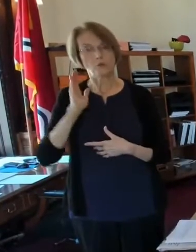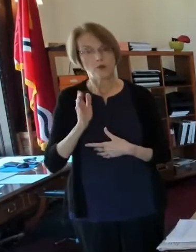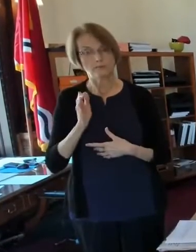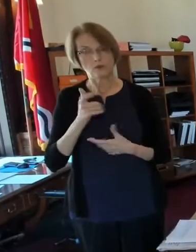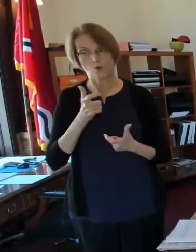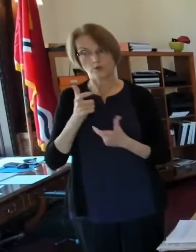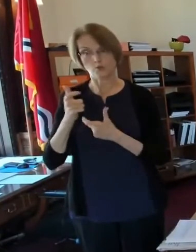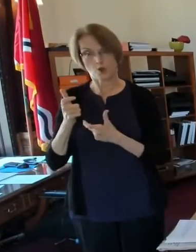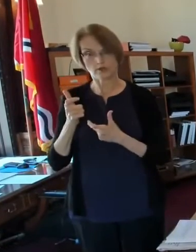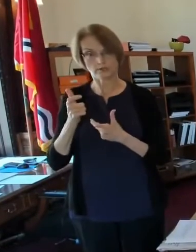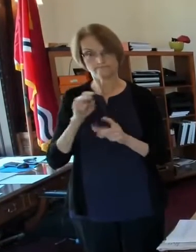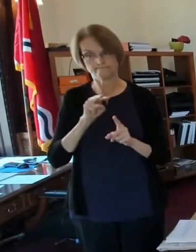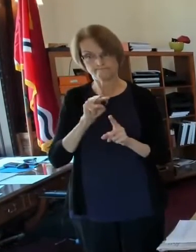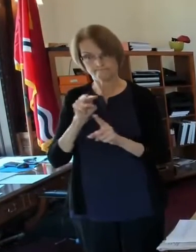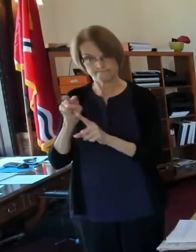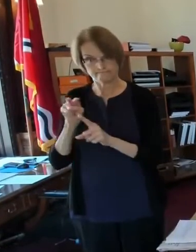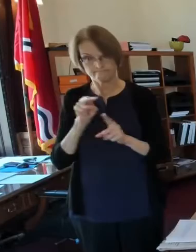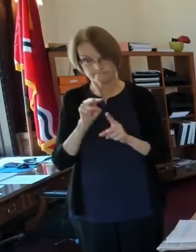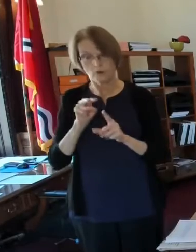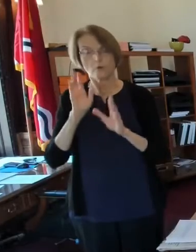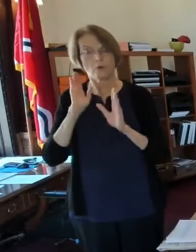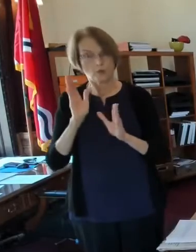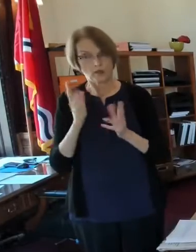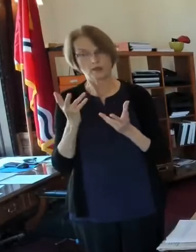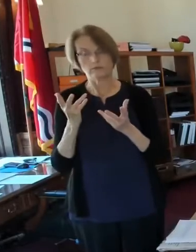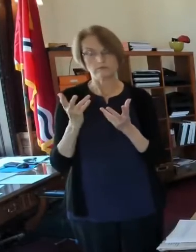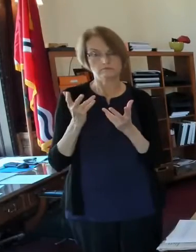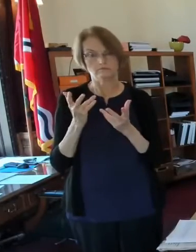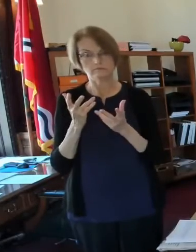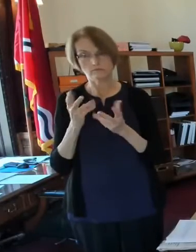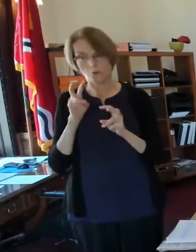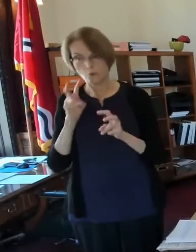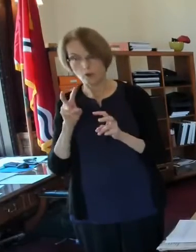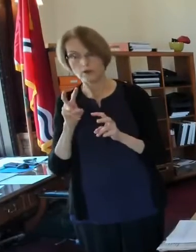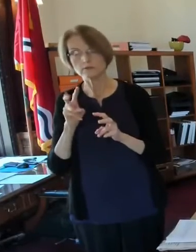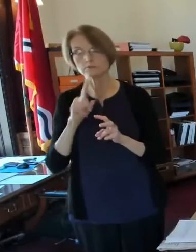force just to make sure that doesn't occur.